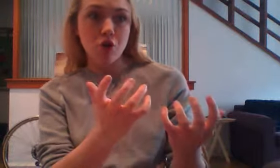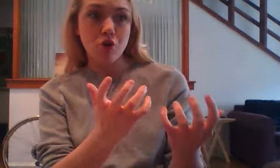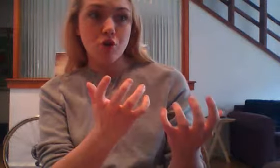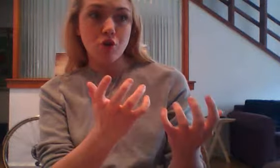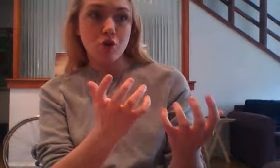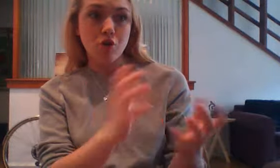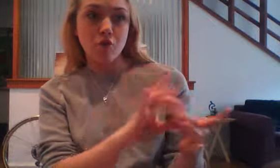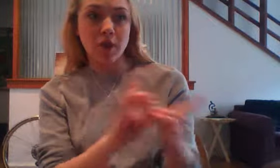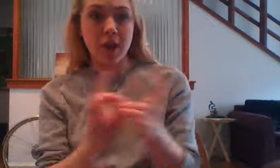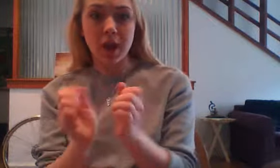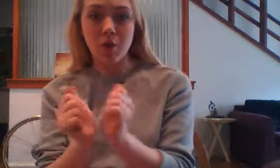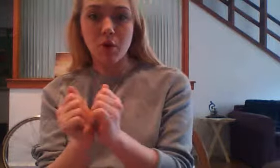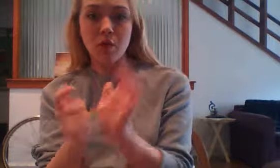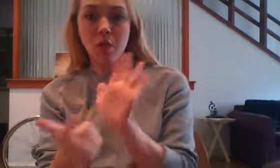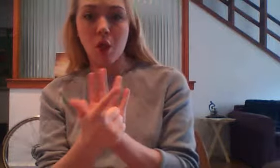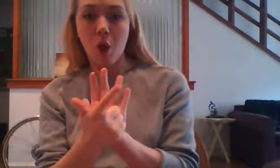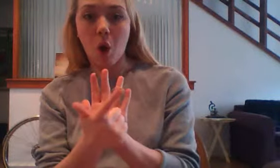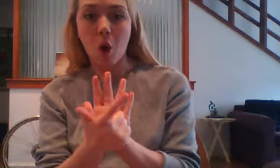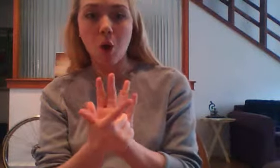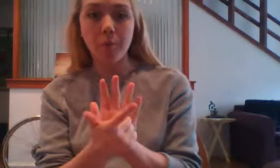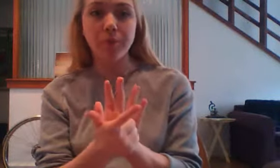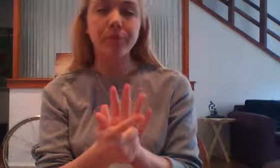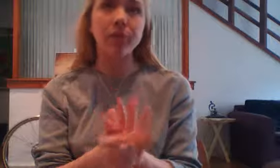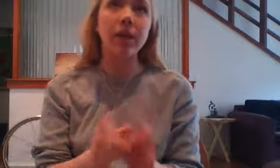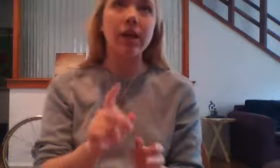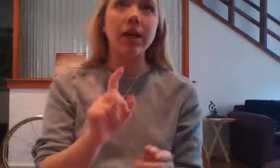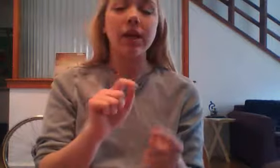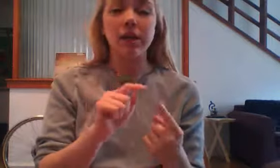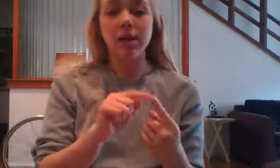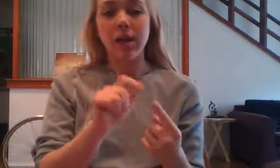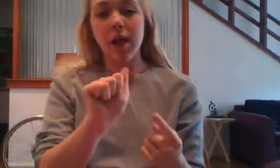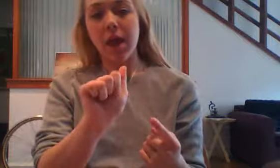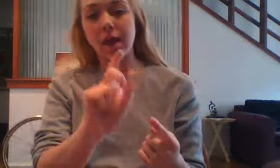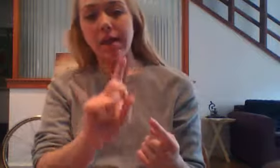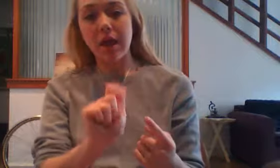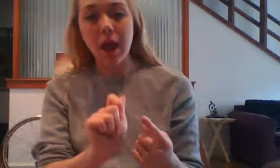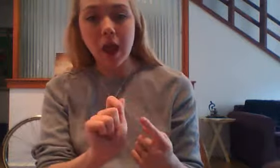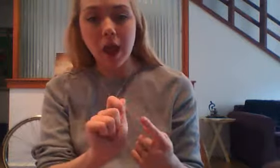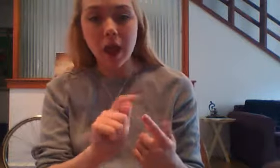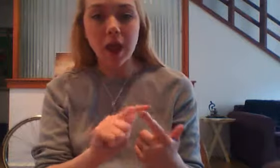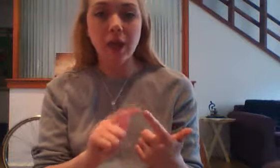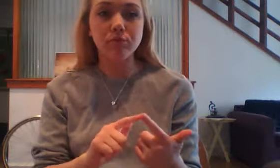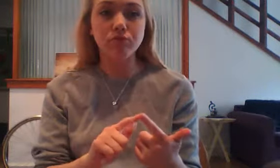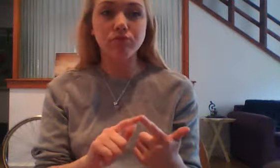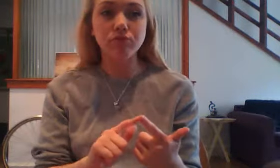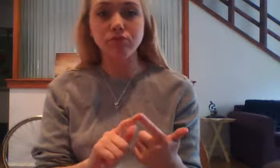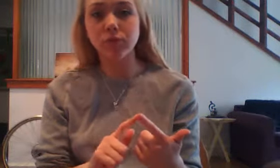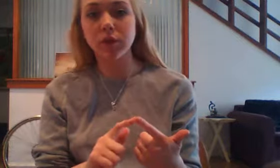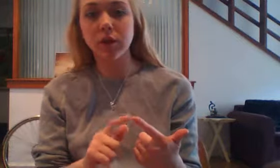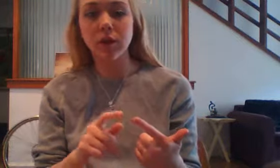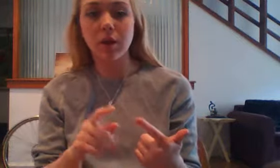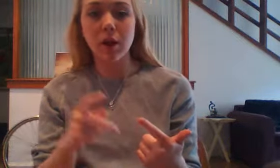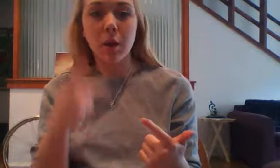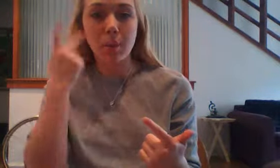the Americans with Disabilities Act, the Americans with Disabilities Amendment, etc. So people look at it from here's the law, let's